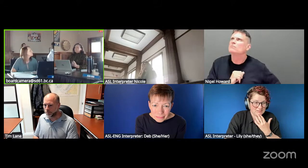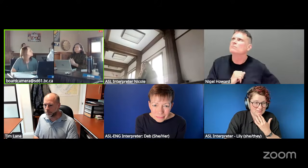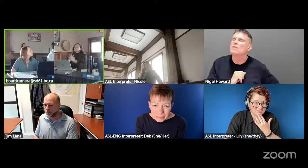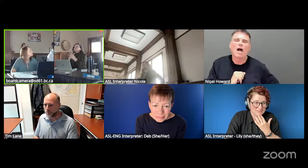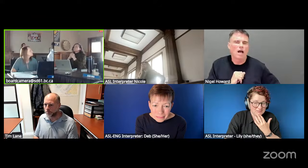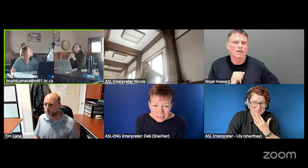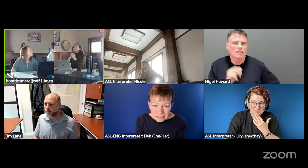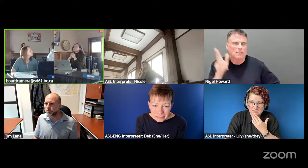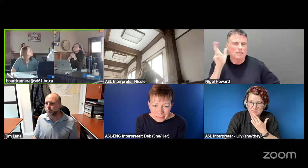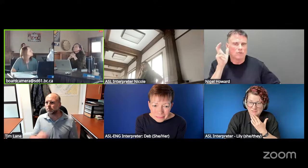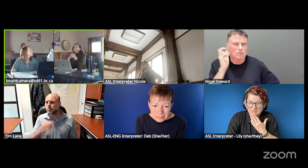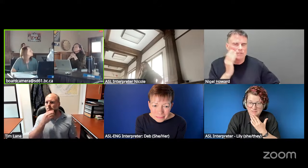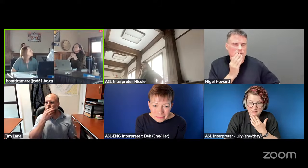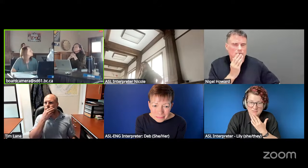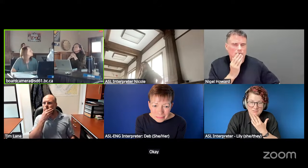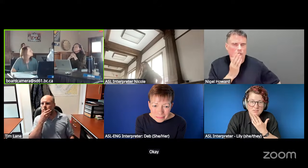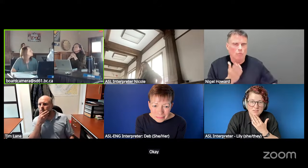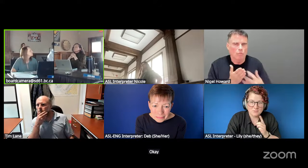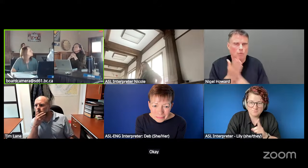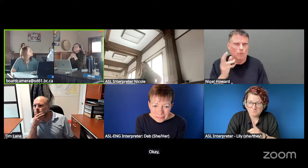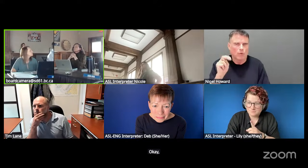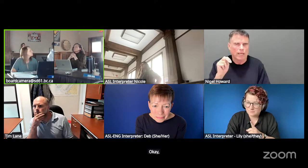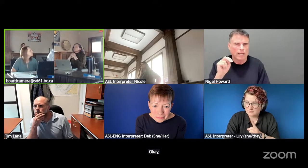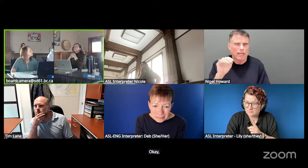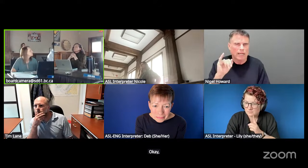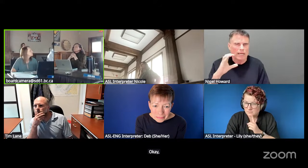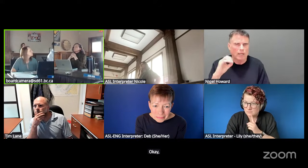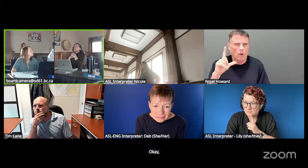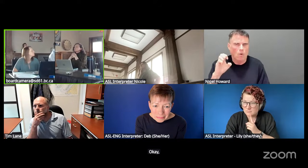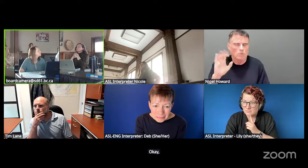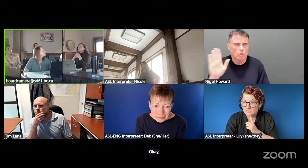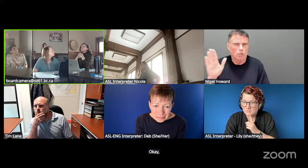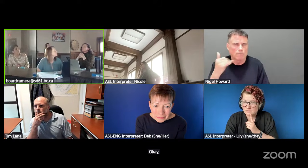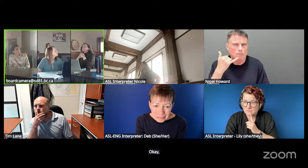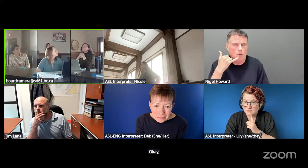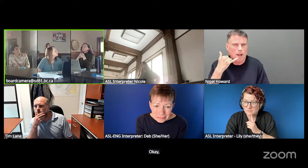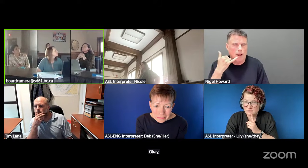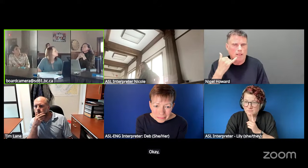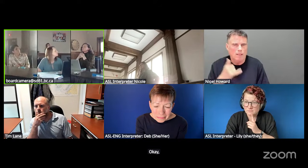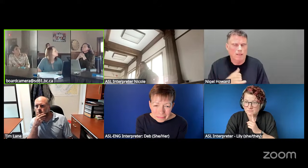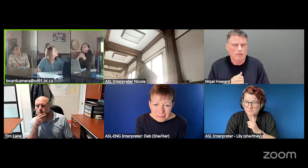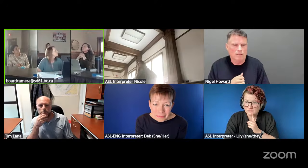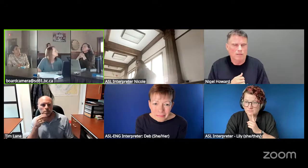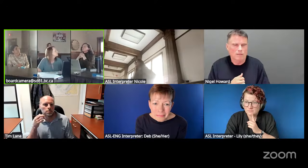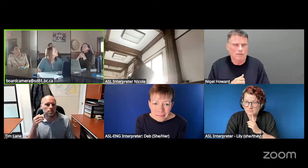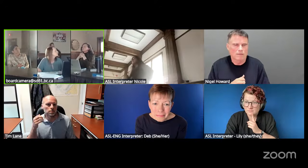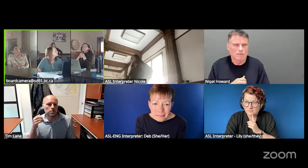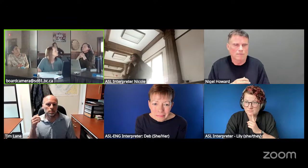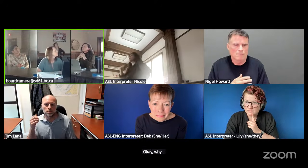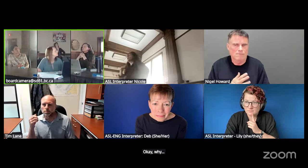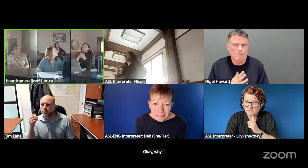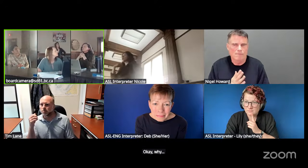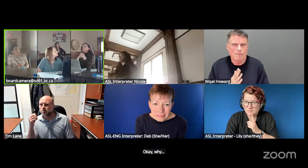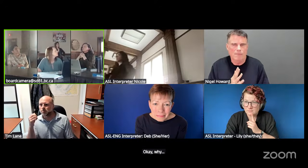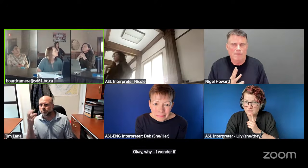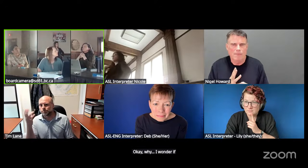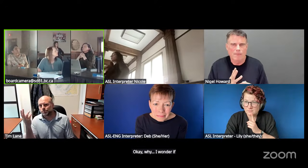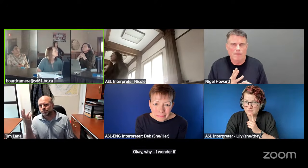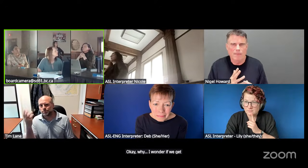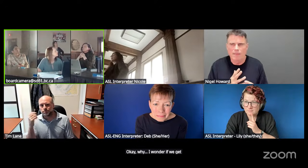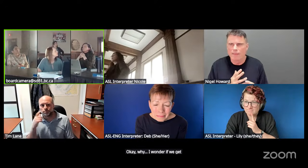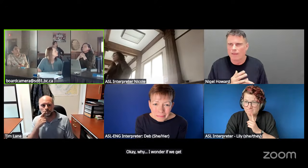And okay, I think this is gonna be feel it possible to apply. I wonder if we get